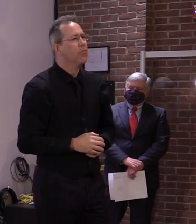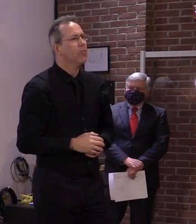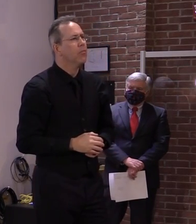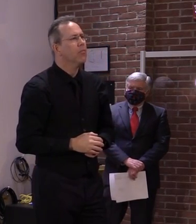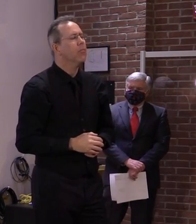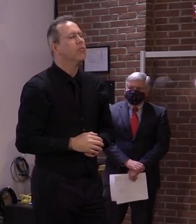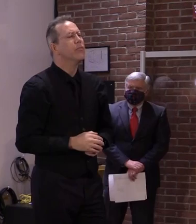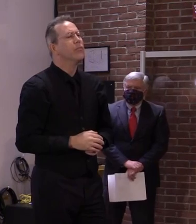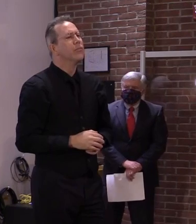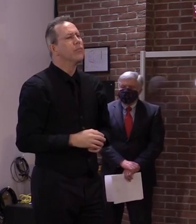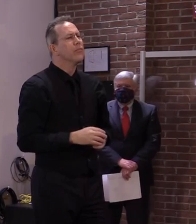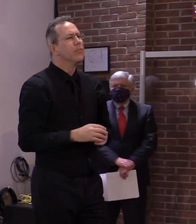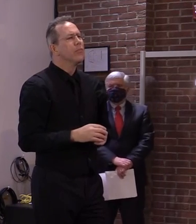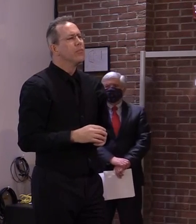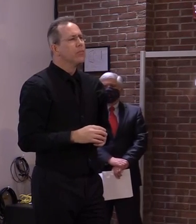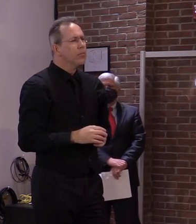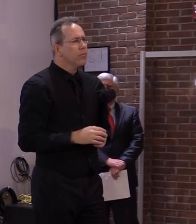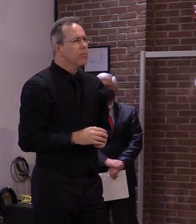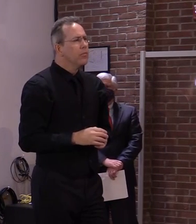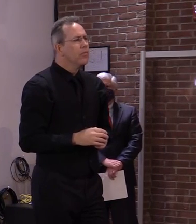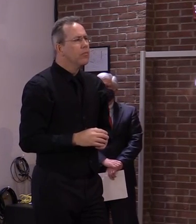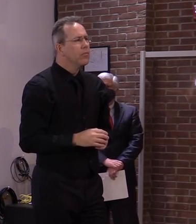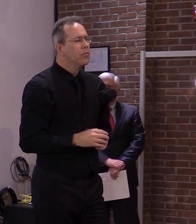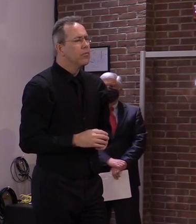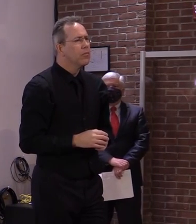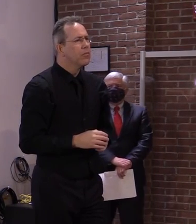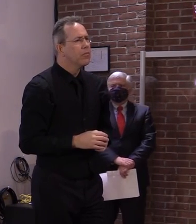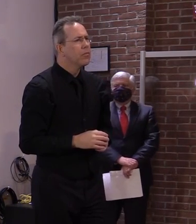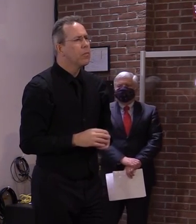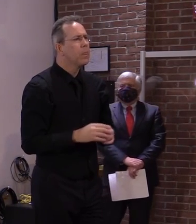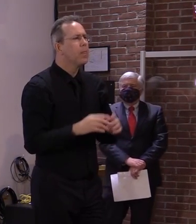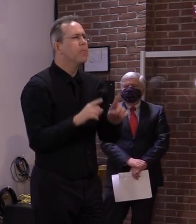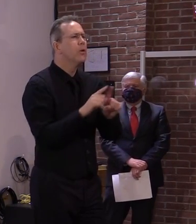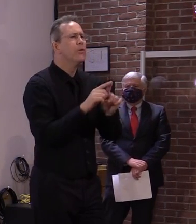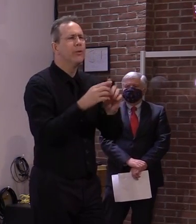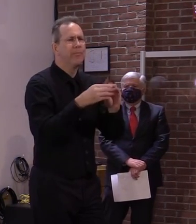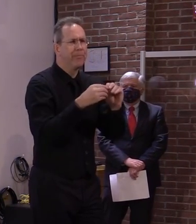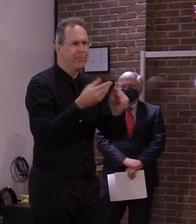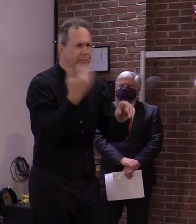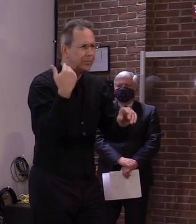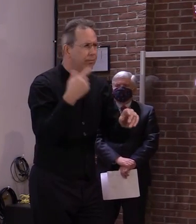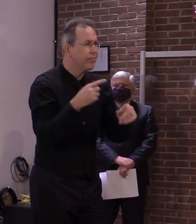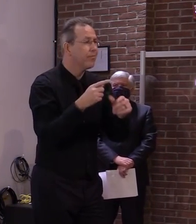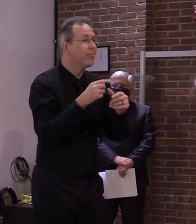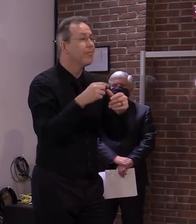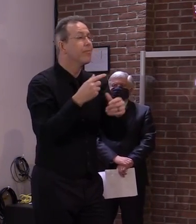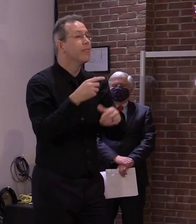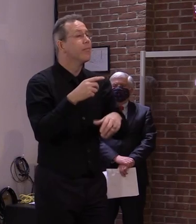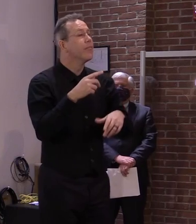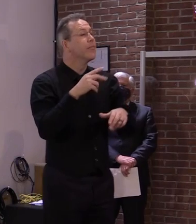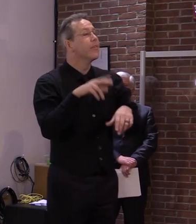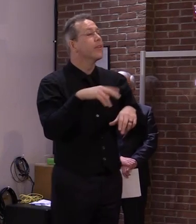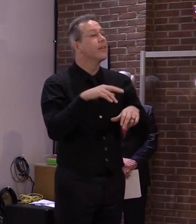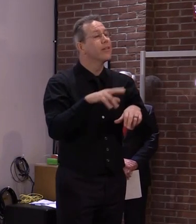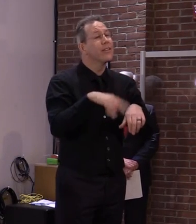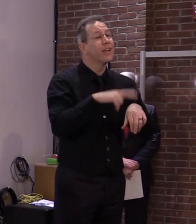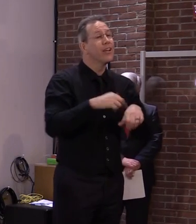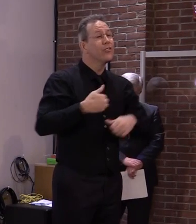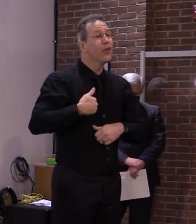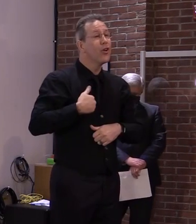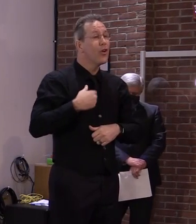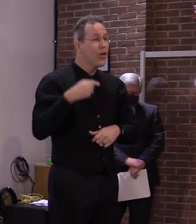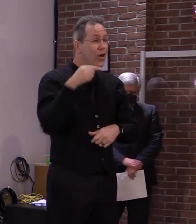Perna that last week's storm impacted supply for many states, but They should be caught up. They reported